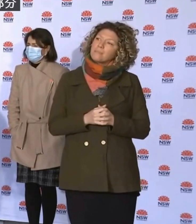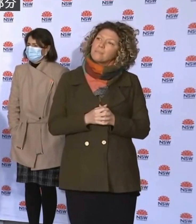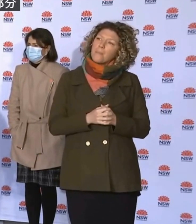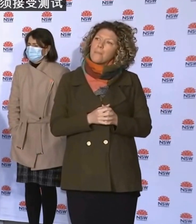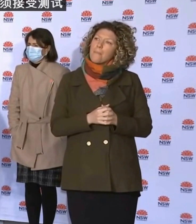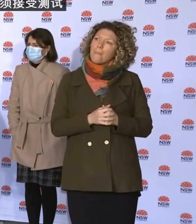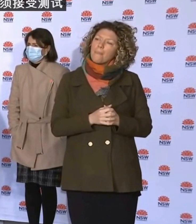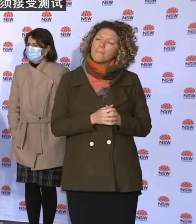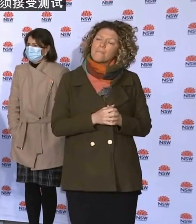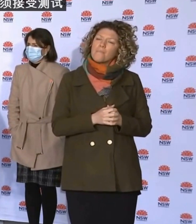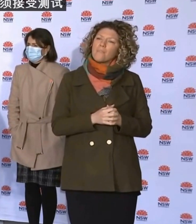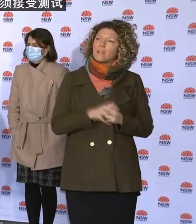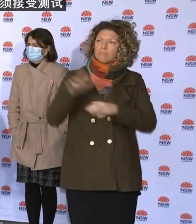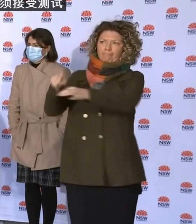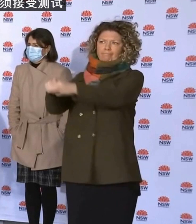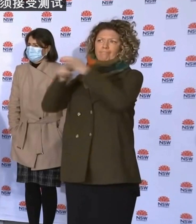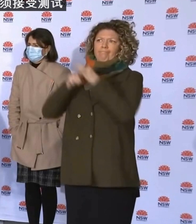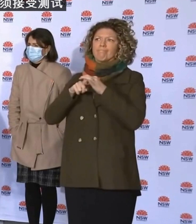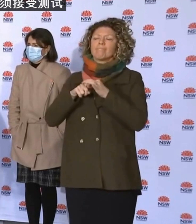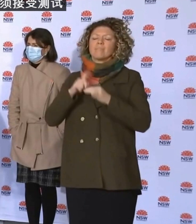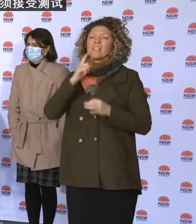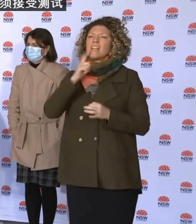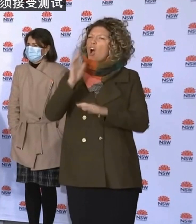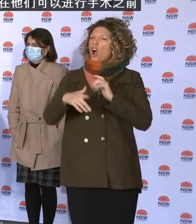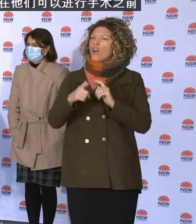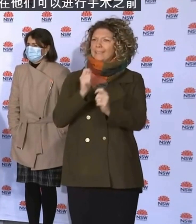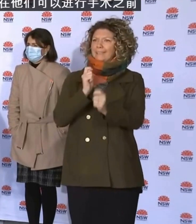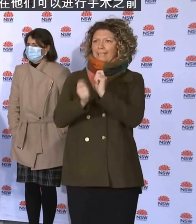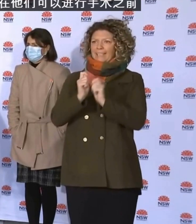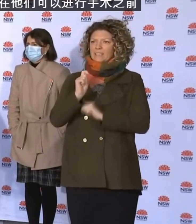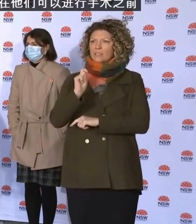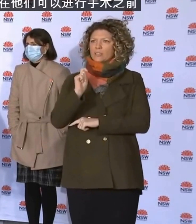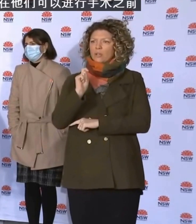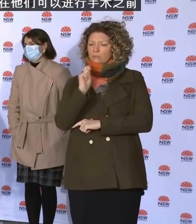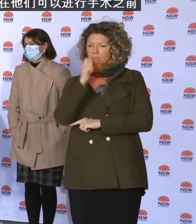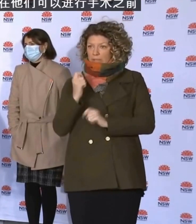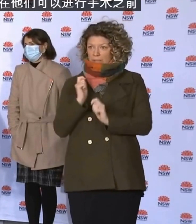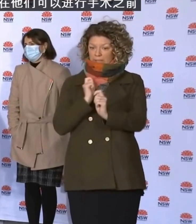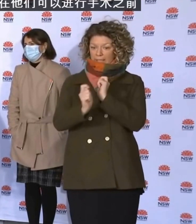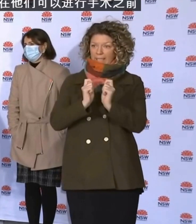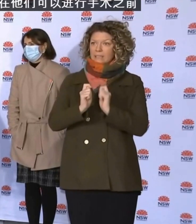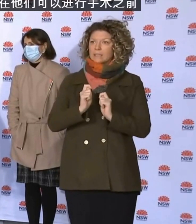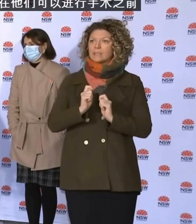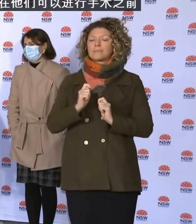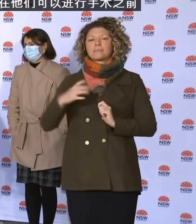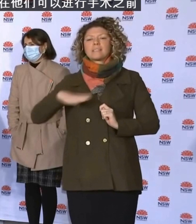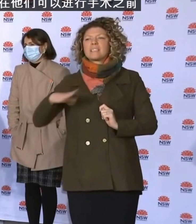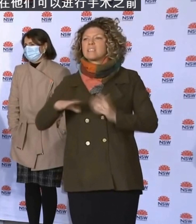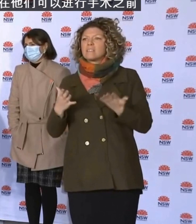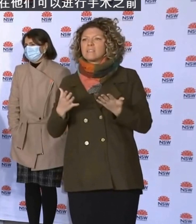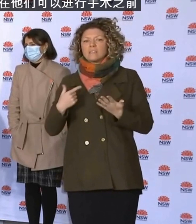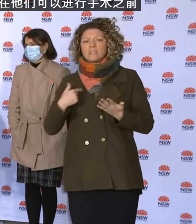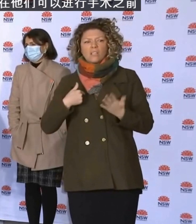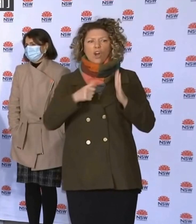with the testing lag is that people have to get a lot of people are having to get a test before they can see a GP for their child or before they can have